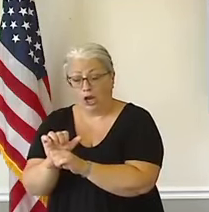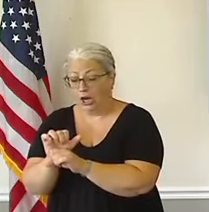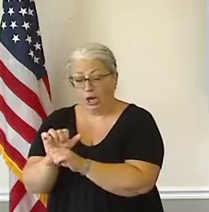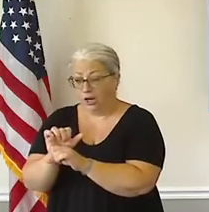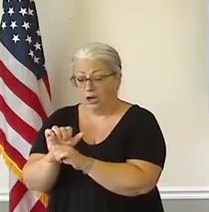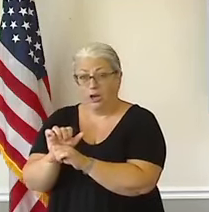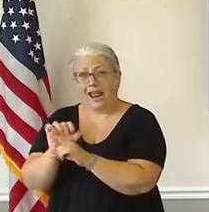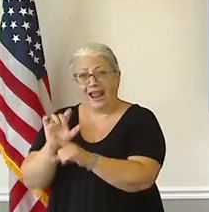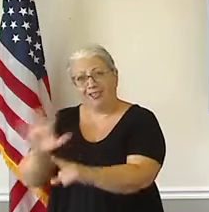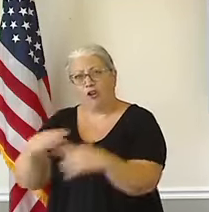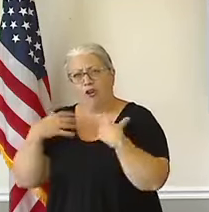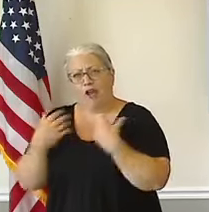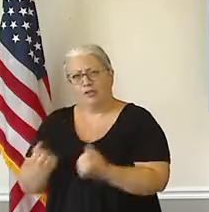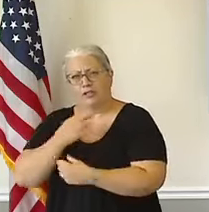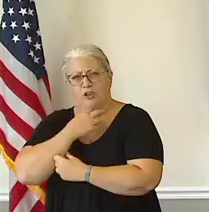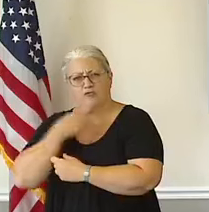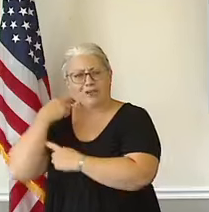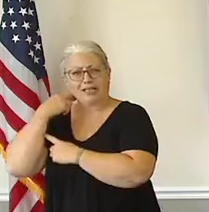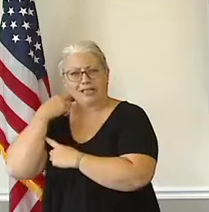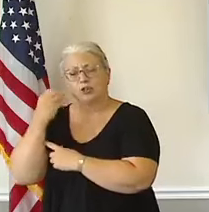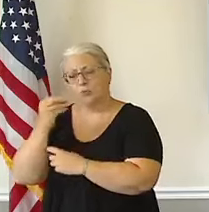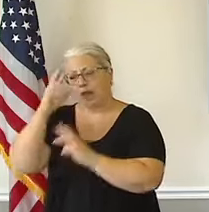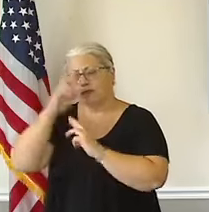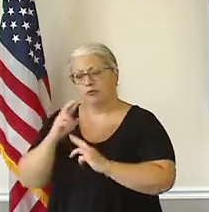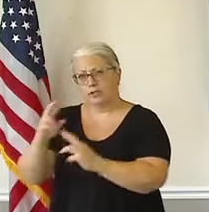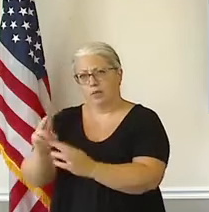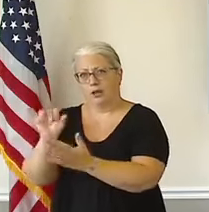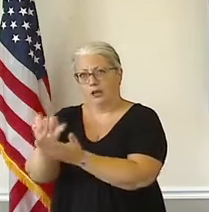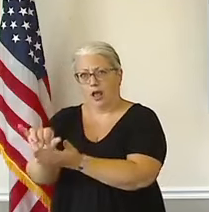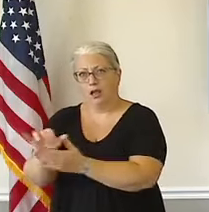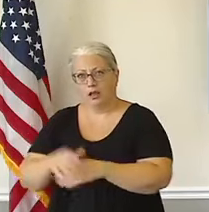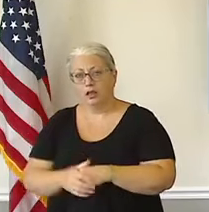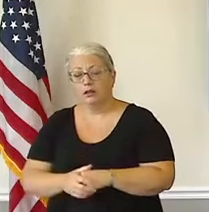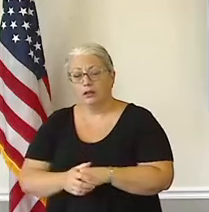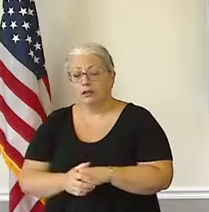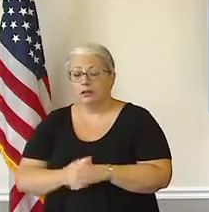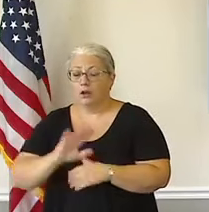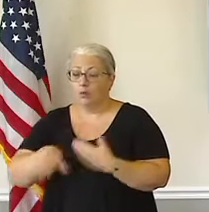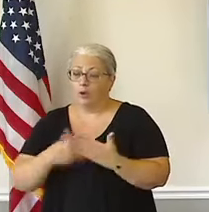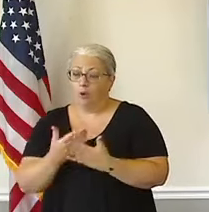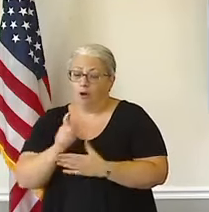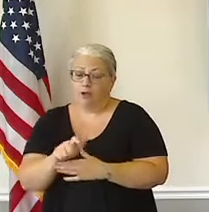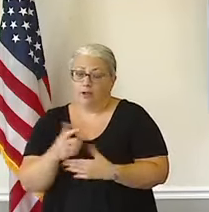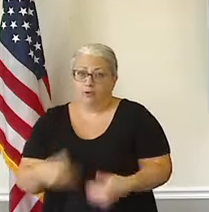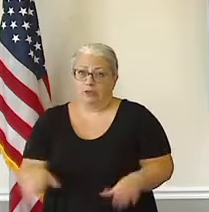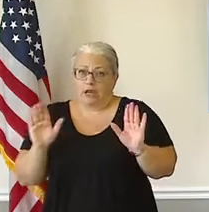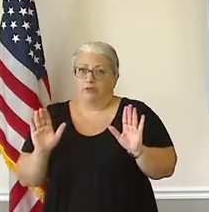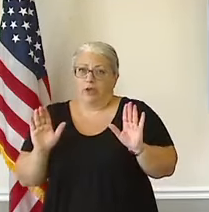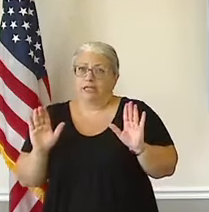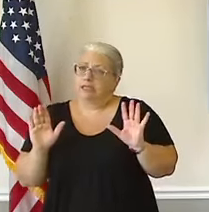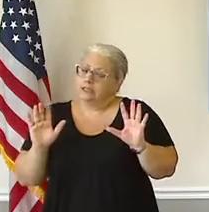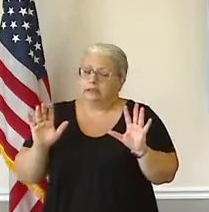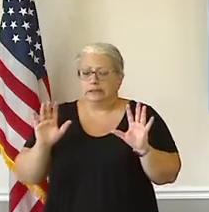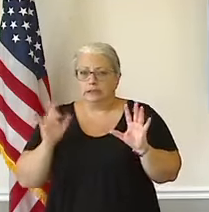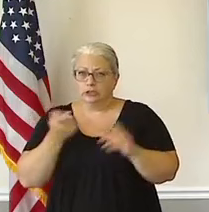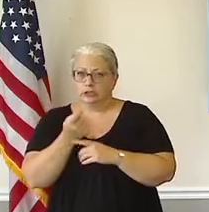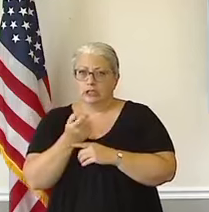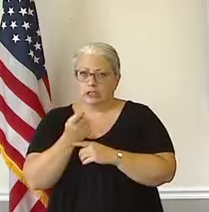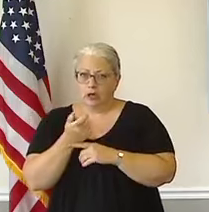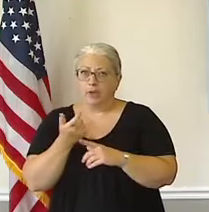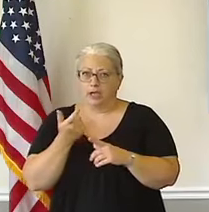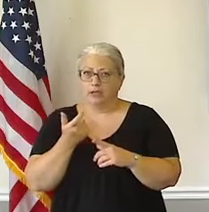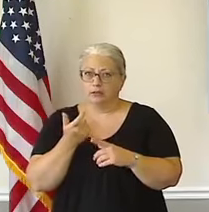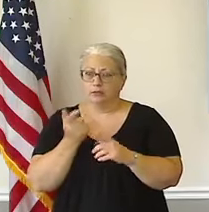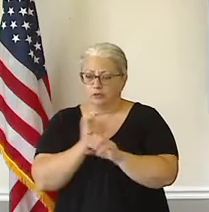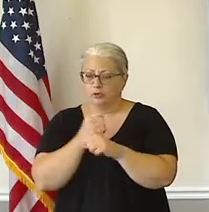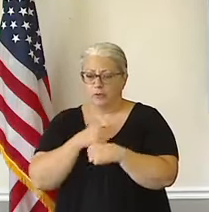health at risk. So I do think we have to be respectful of that and expect that we're all going to sacrifice a little bit in order to make sure that we get the very best.